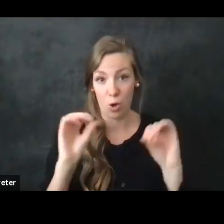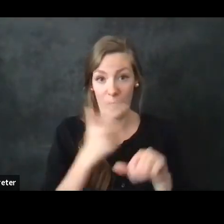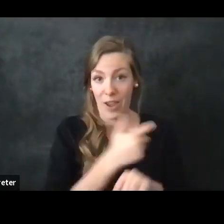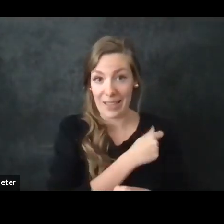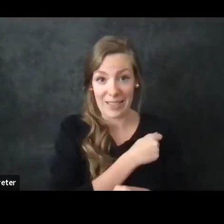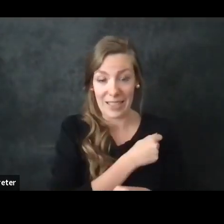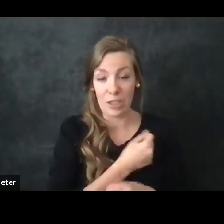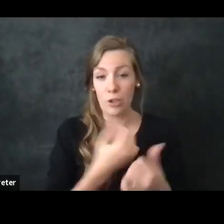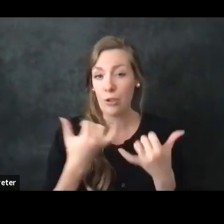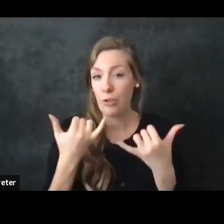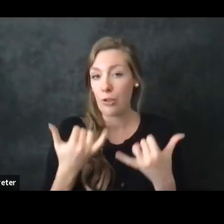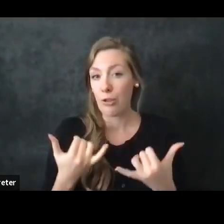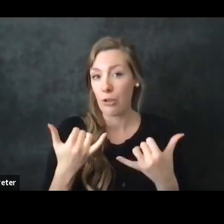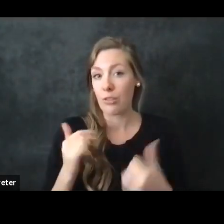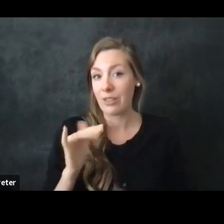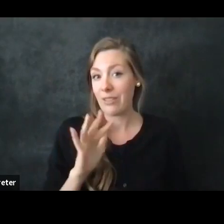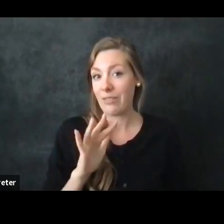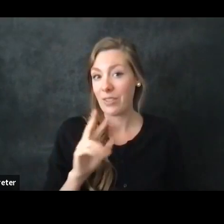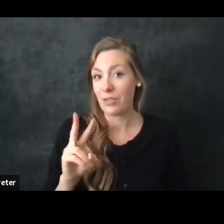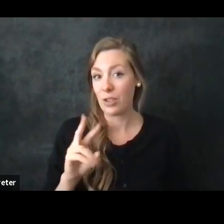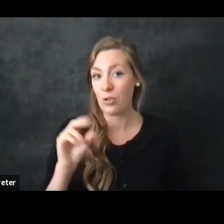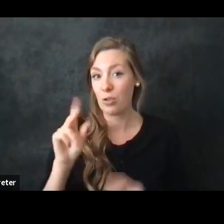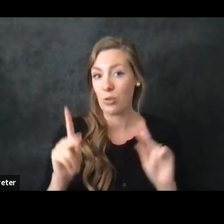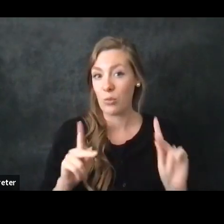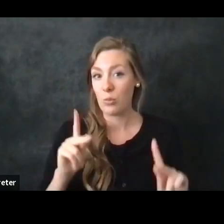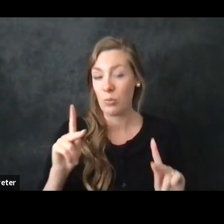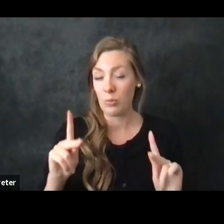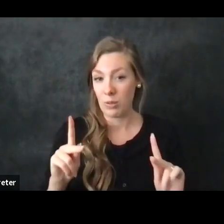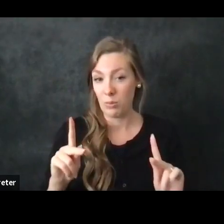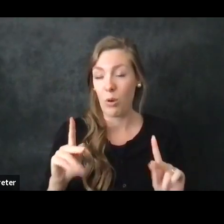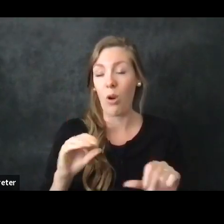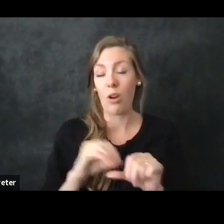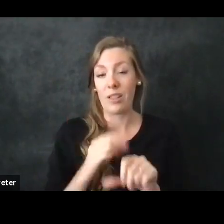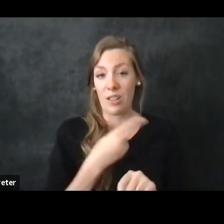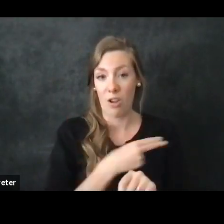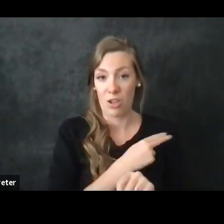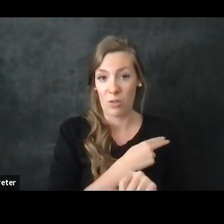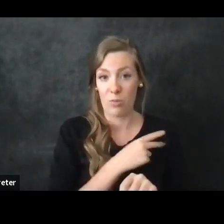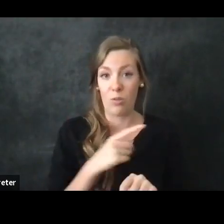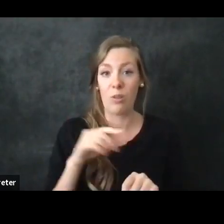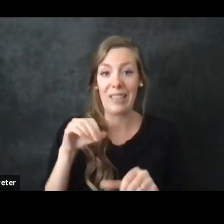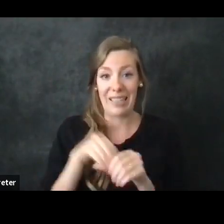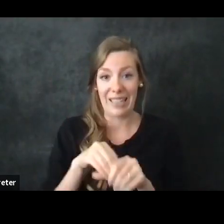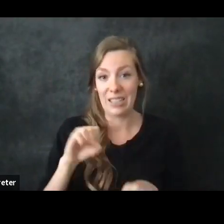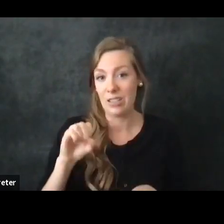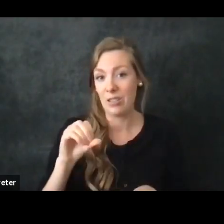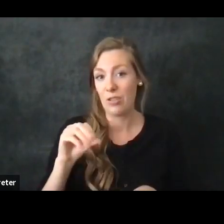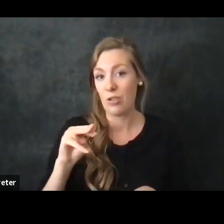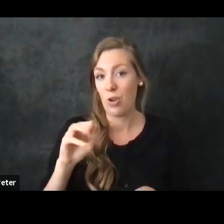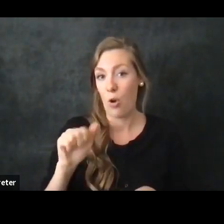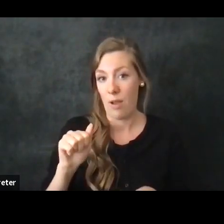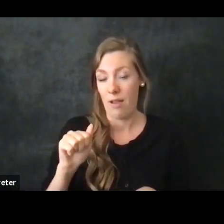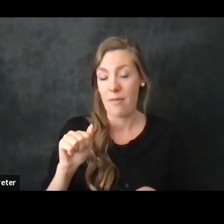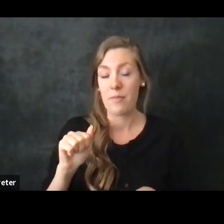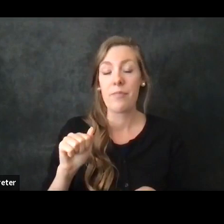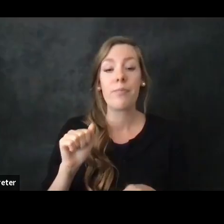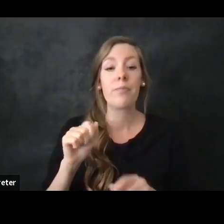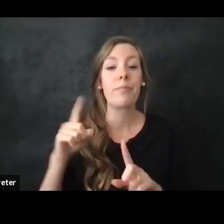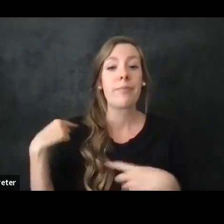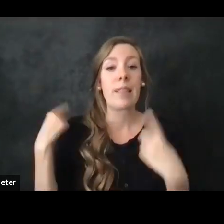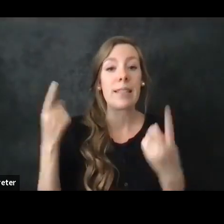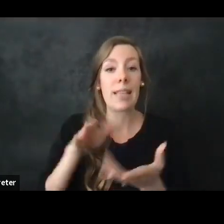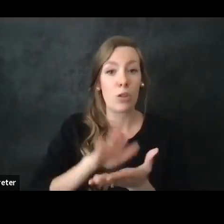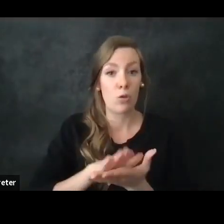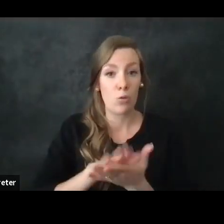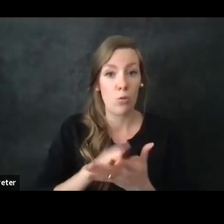Currently, 52 people are hospitalized with COVID in Sonoma County. Since the school year began last month, there have been a